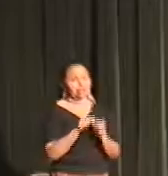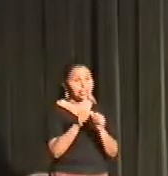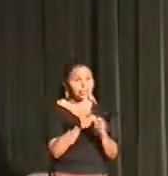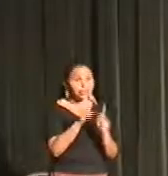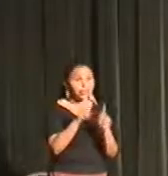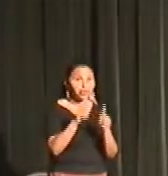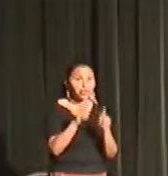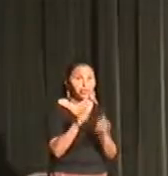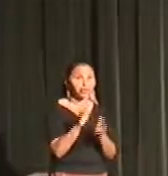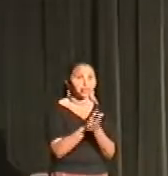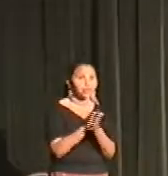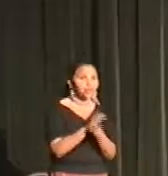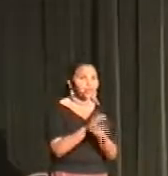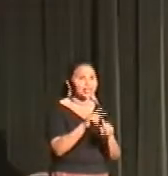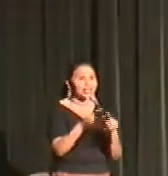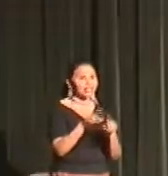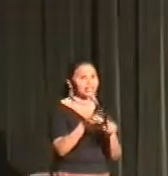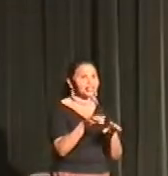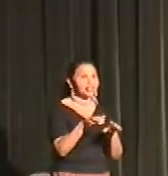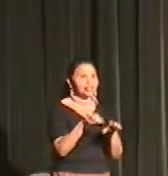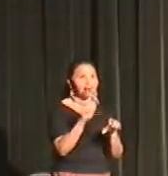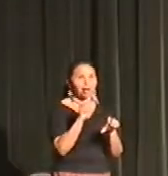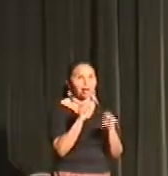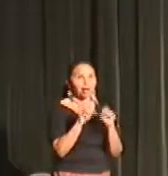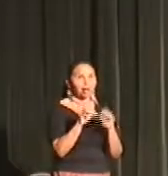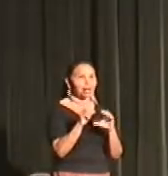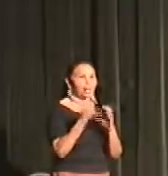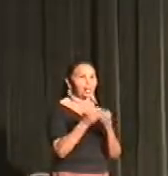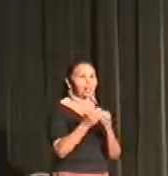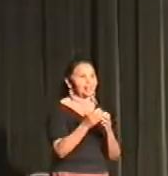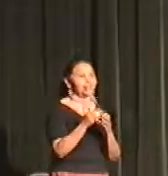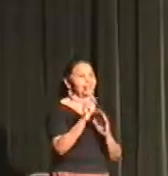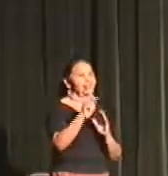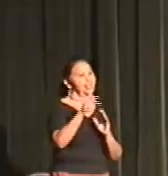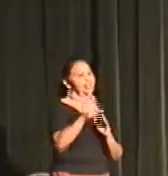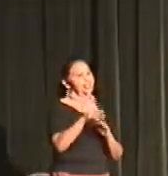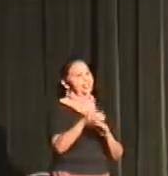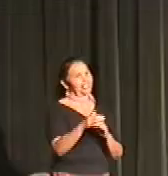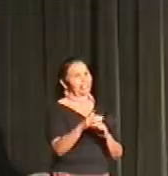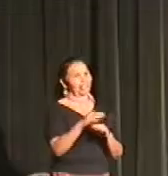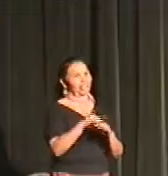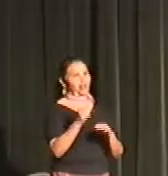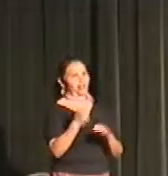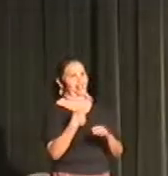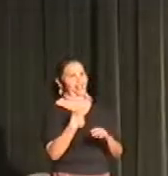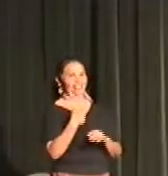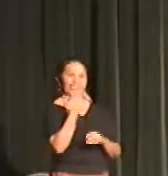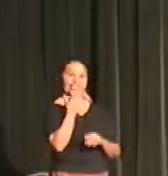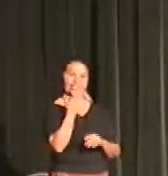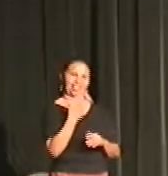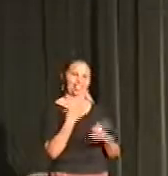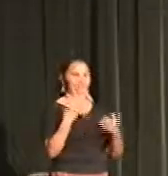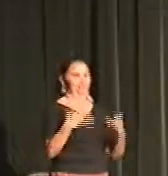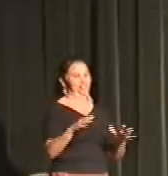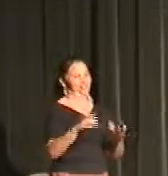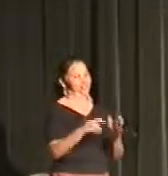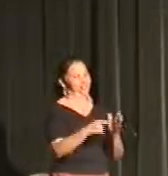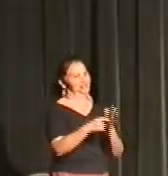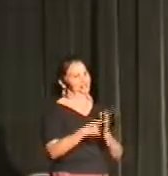and kept taking some different classes. And eventually they called me in and they told me that I had completed the requirements for an AA